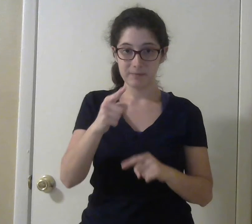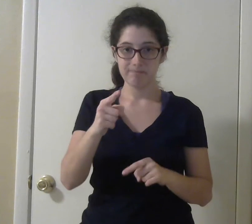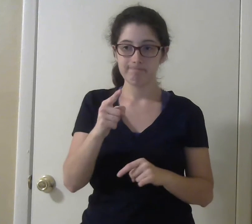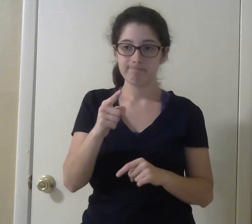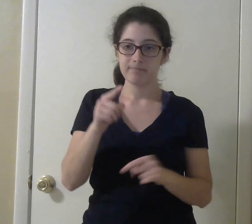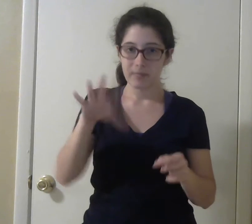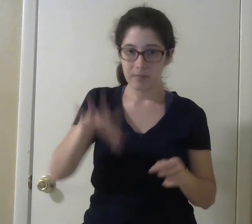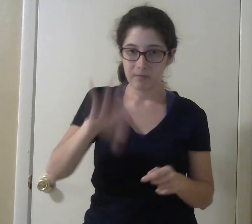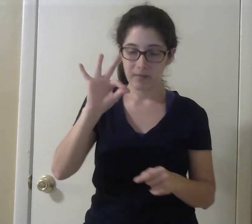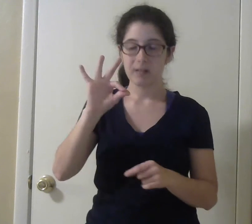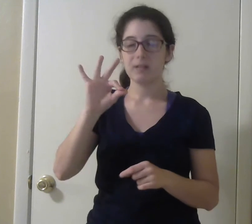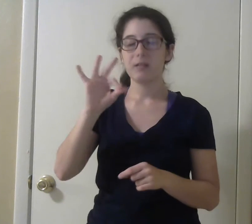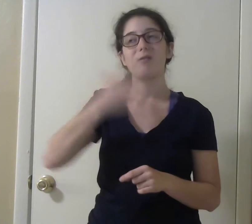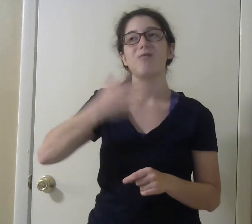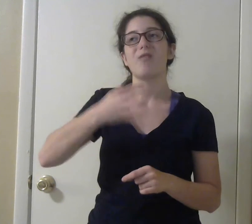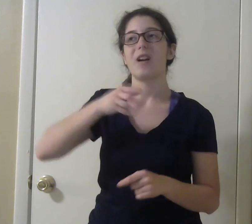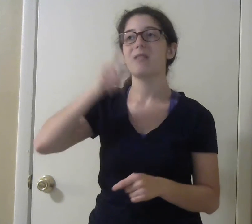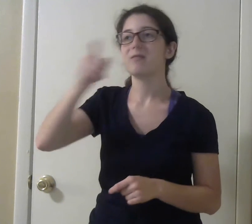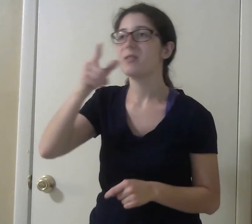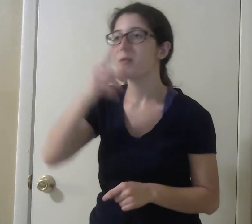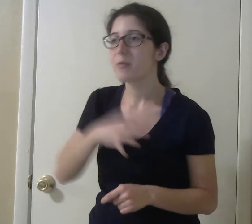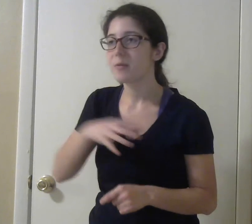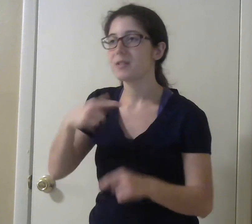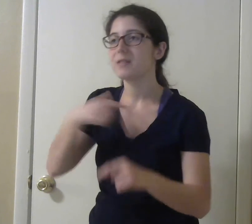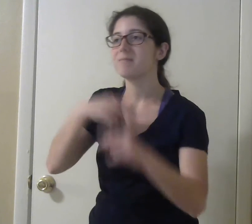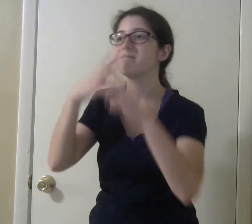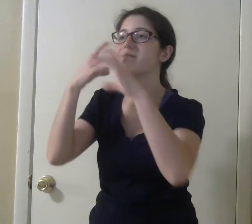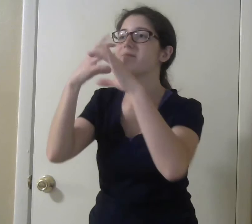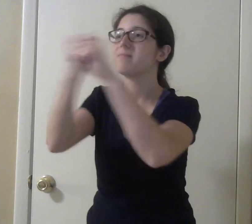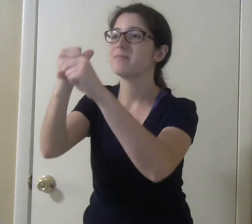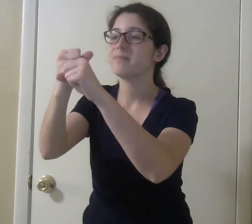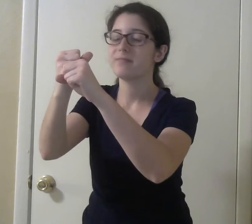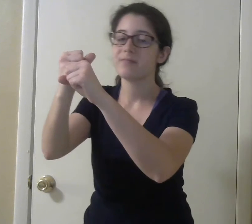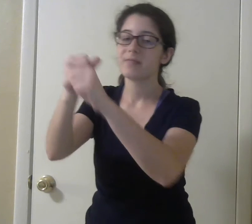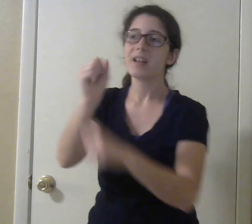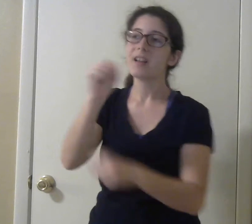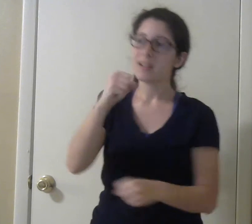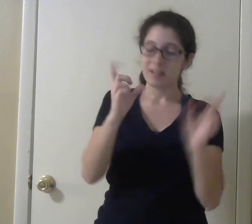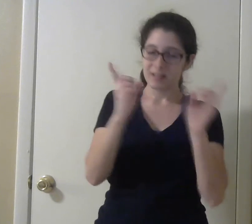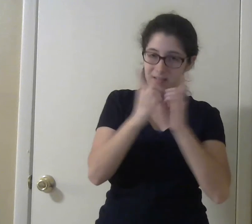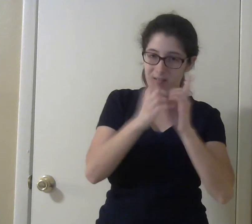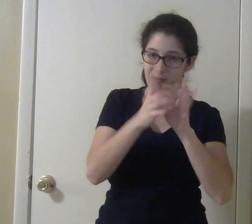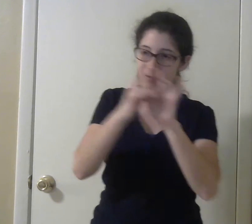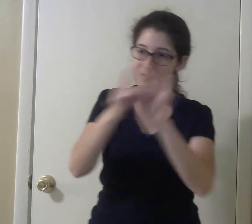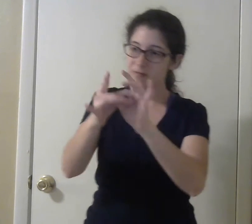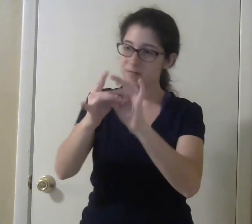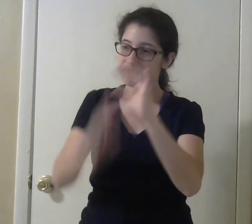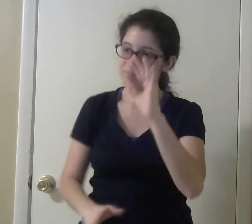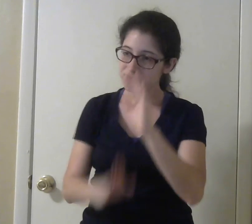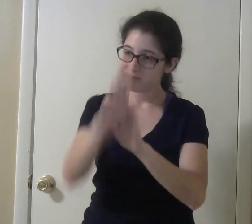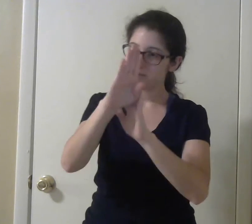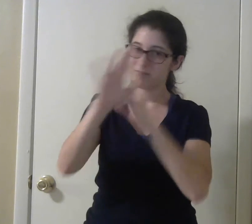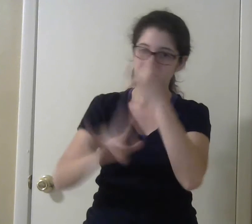And dating for me is part of a cultivation of a romantic relationship that could lead to marriage. Then I would